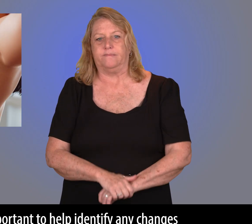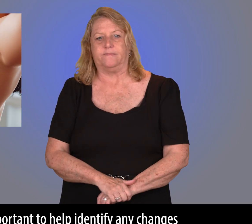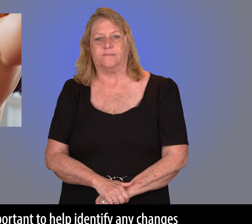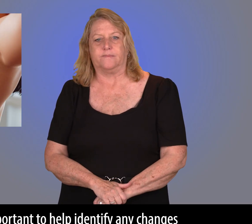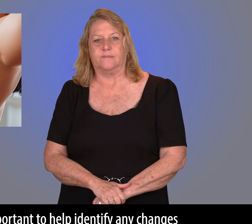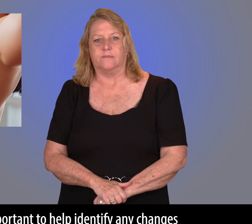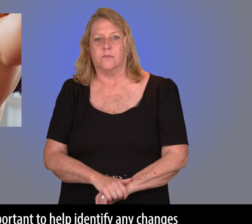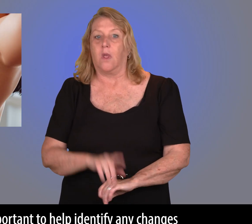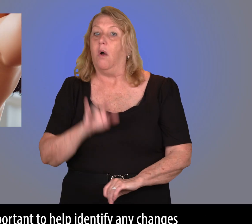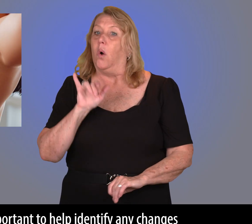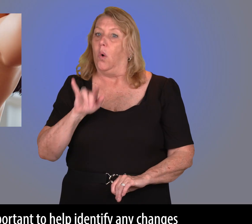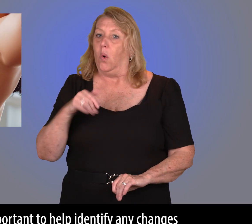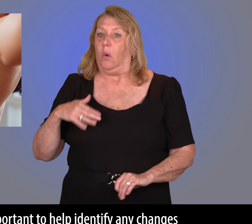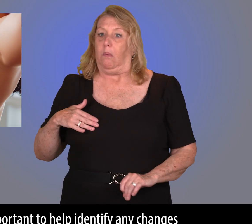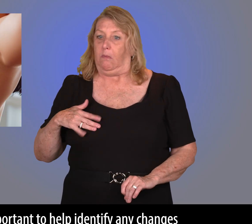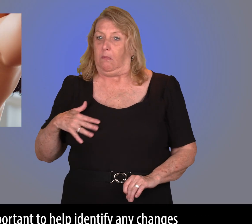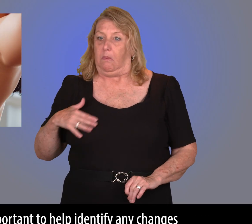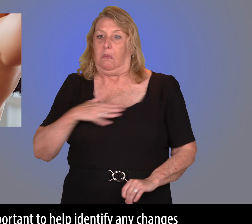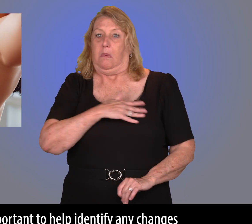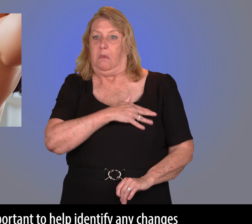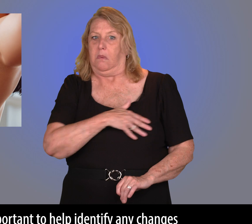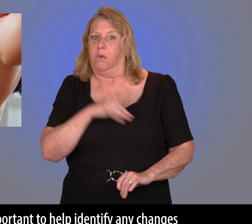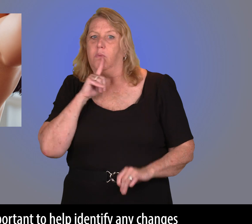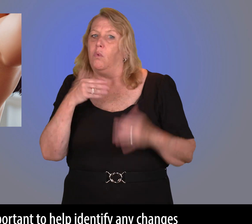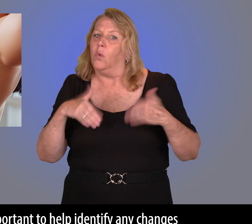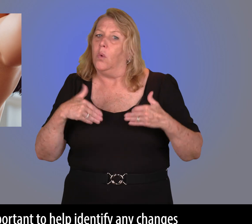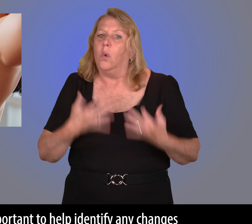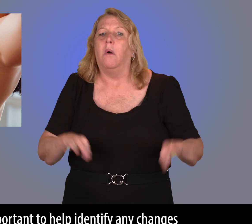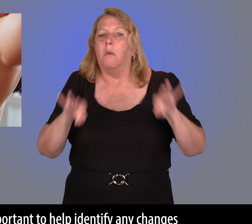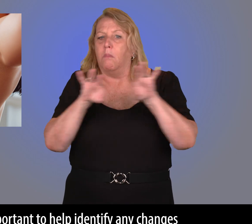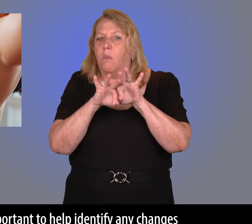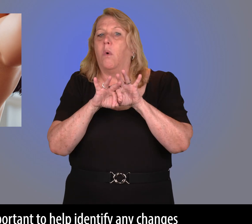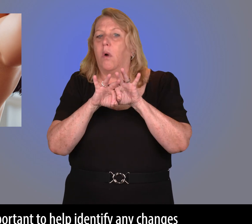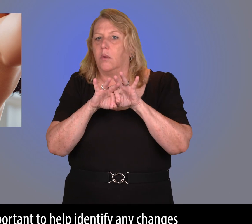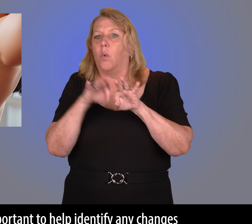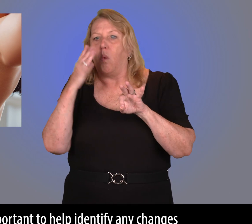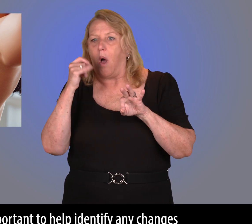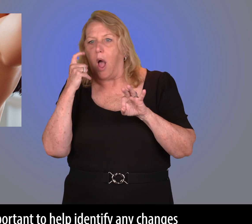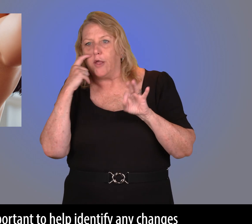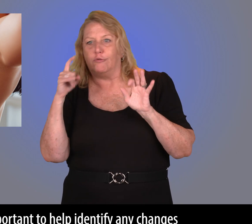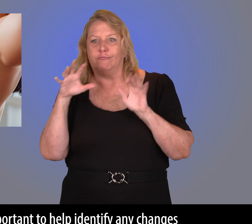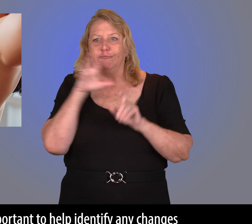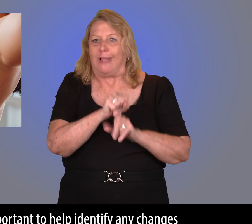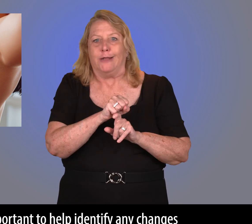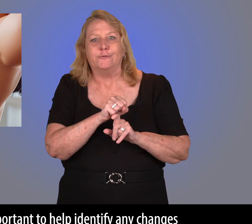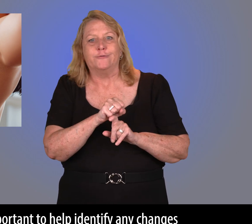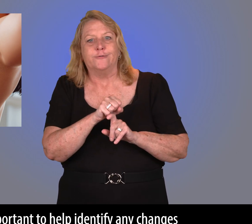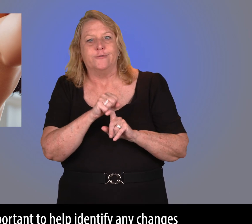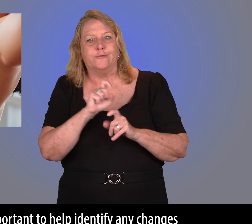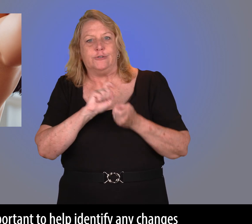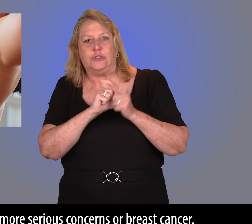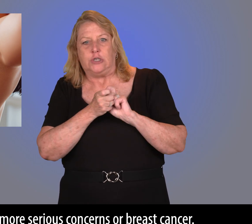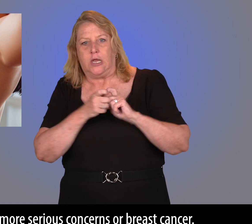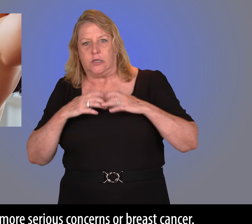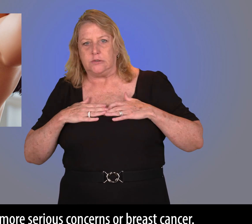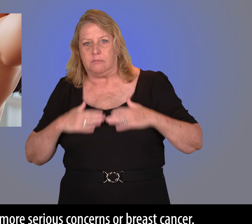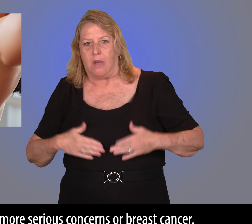This is very important to help identify any changes that could lead to